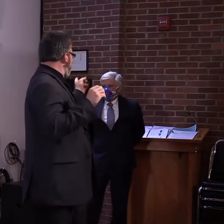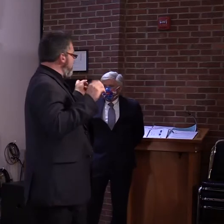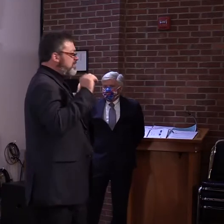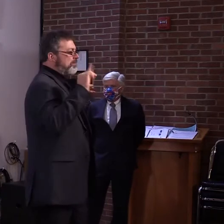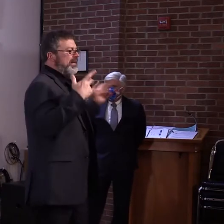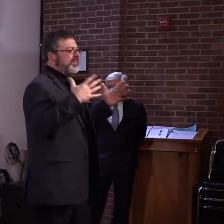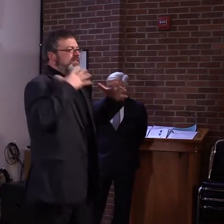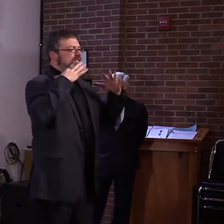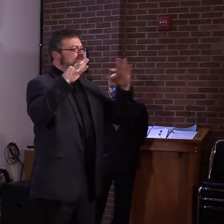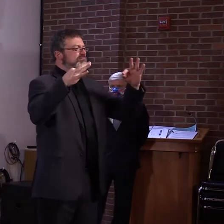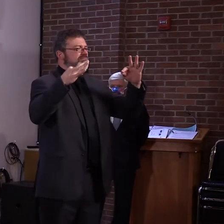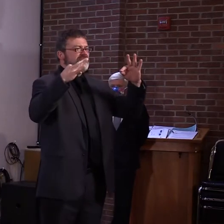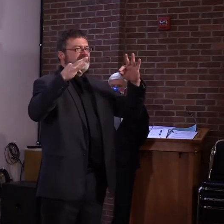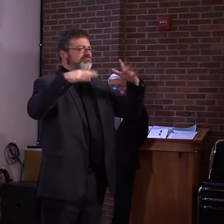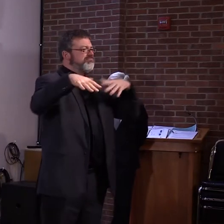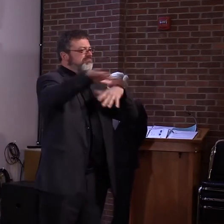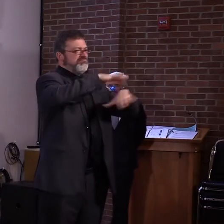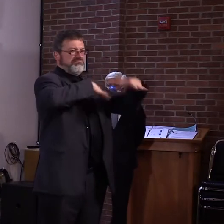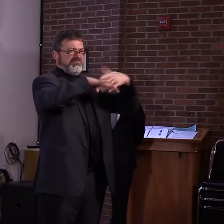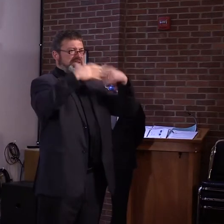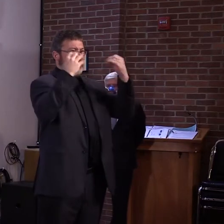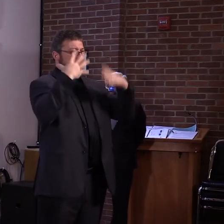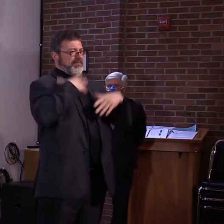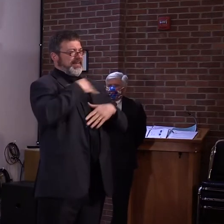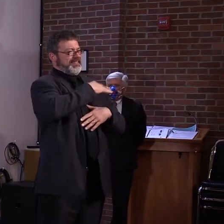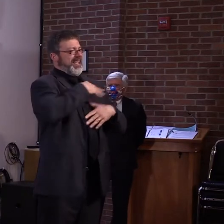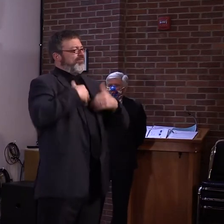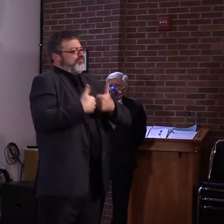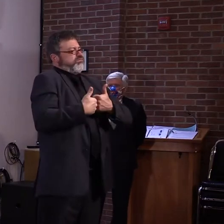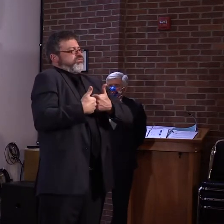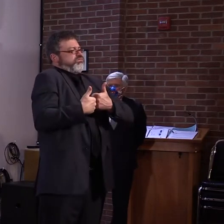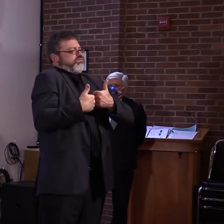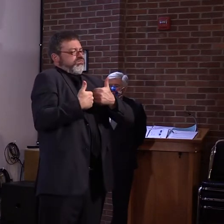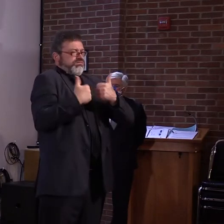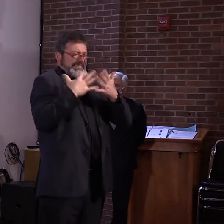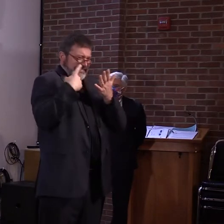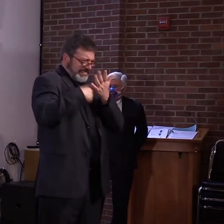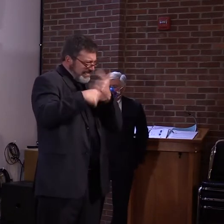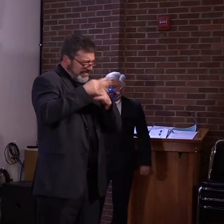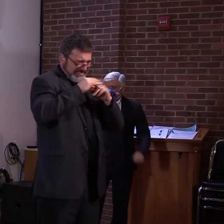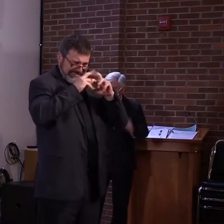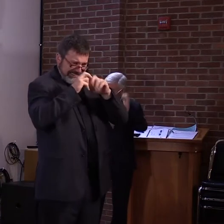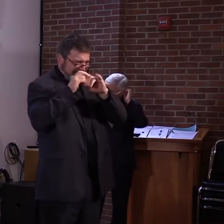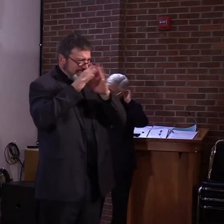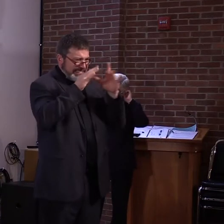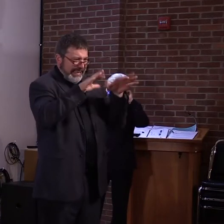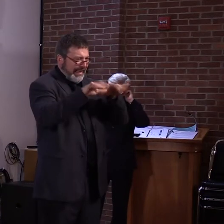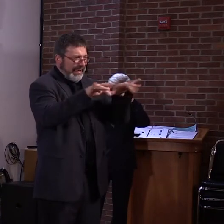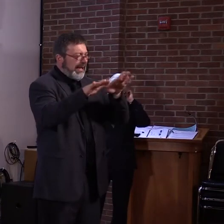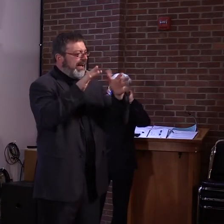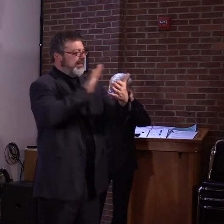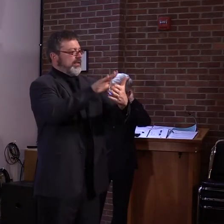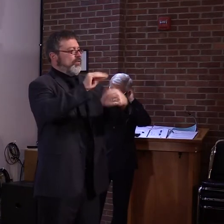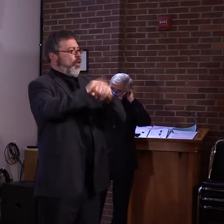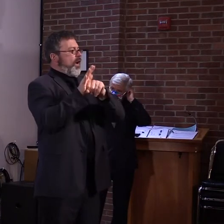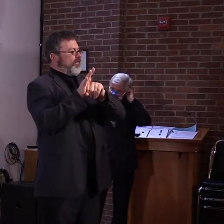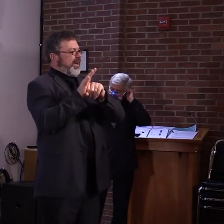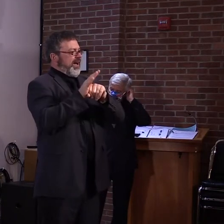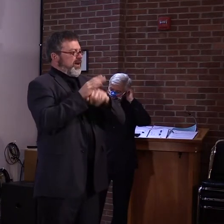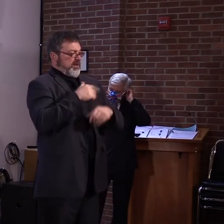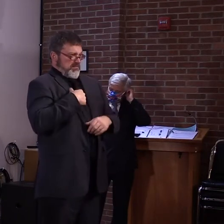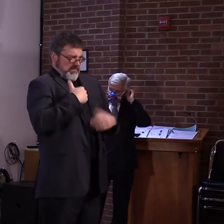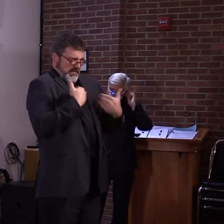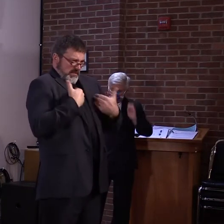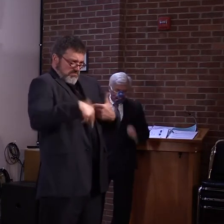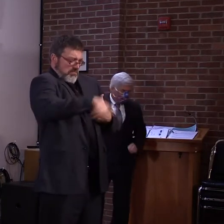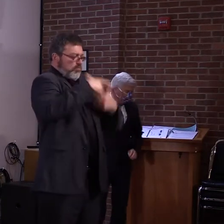UVM and so forth. And we have a good team here that we rely on. So if there is